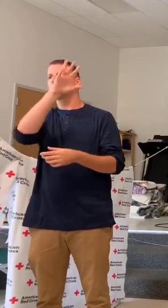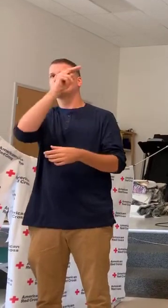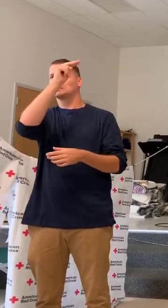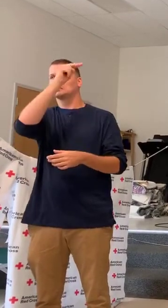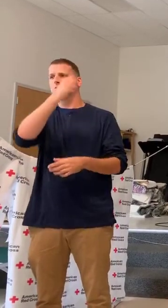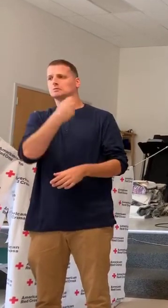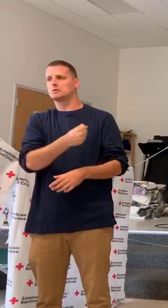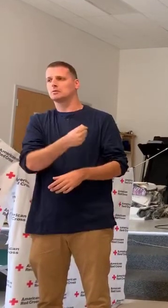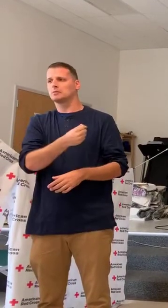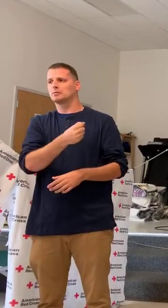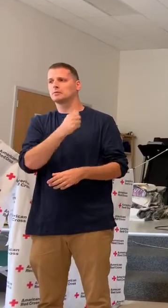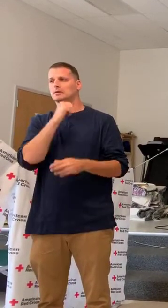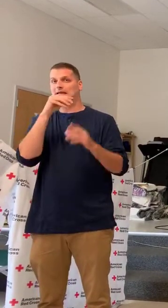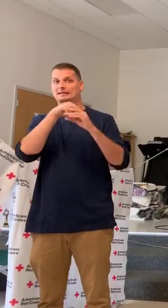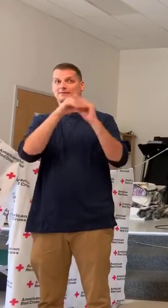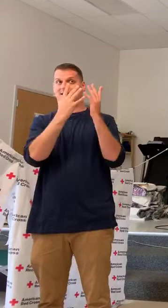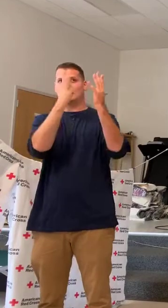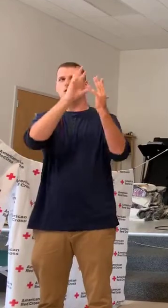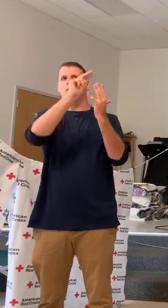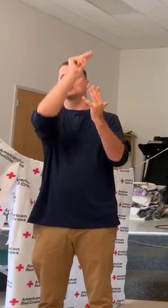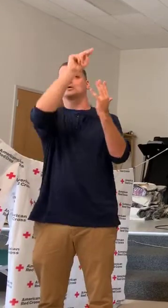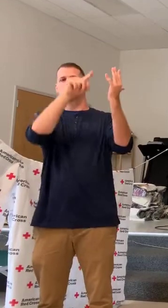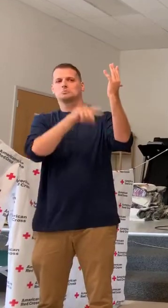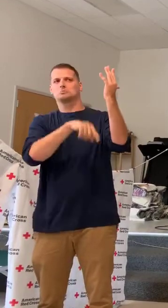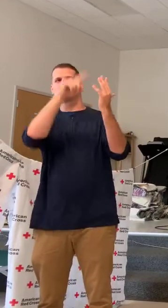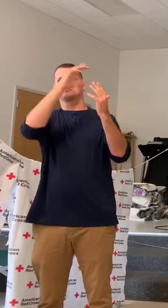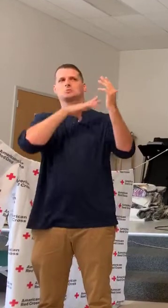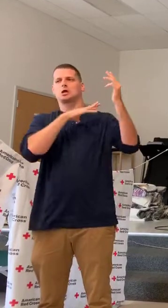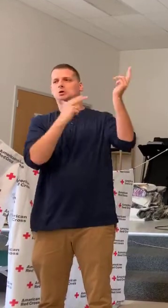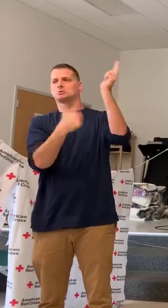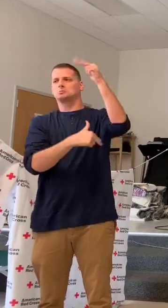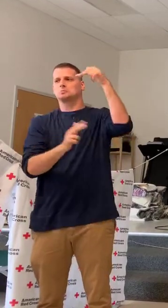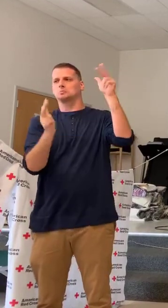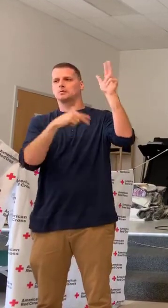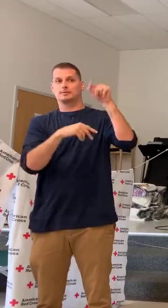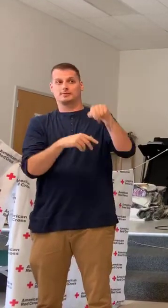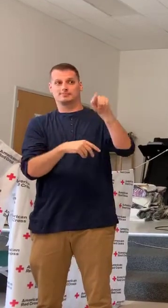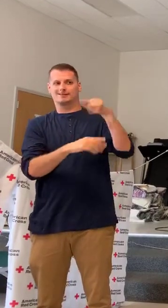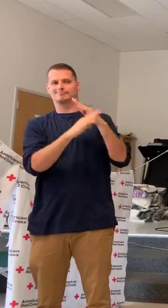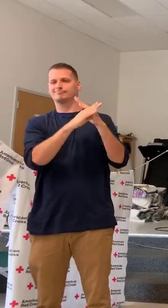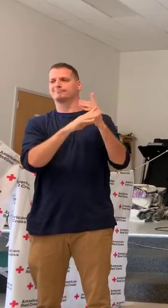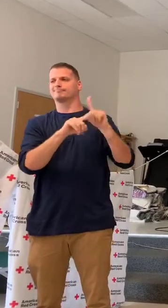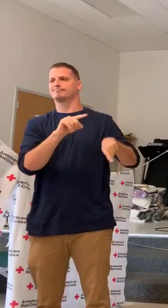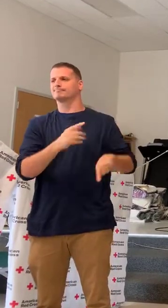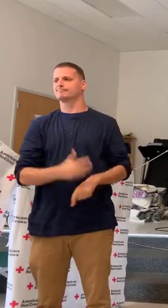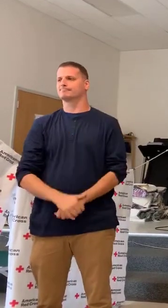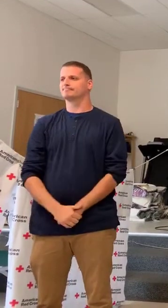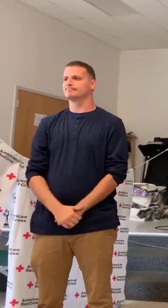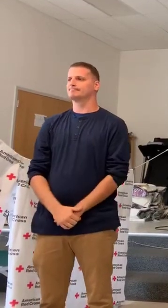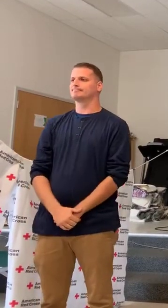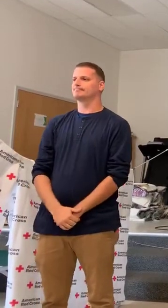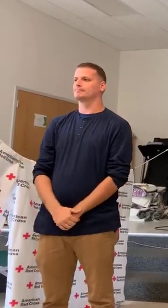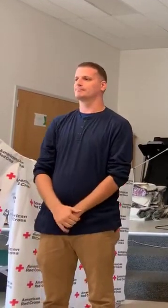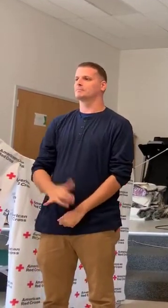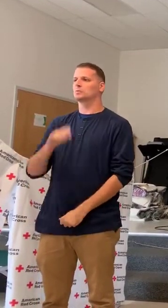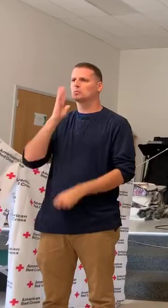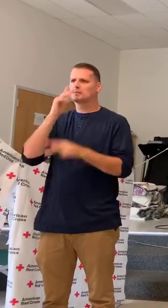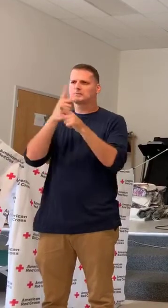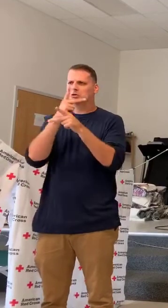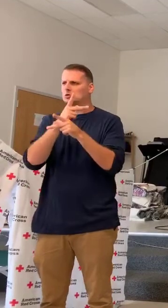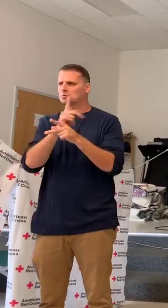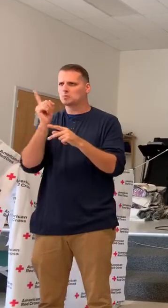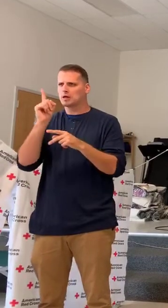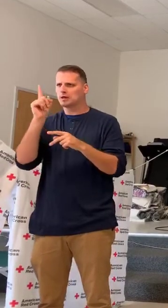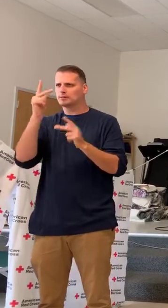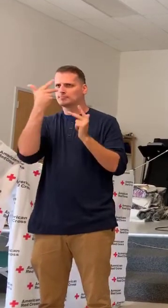area. So people have to take their kids to those locations, and they're working on where those will be and what that'll look like. But